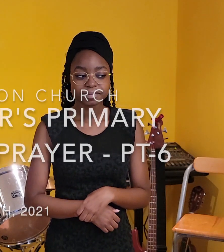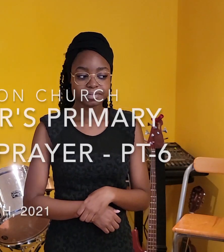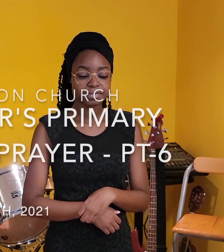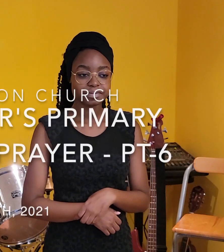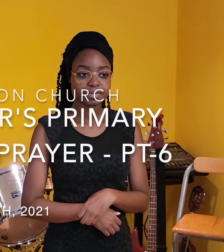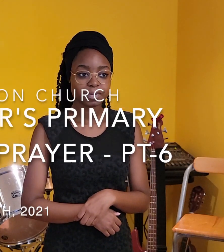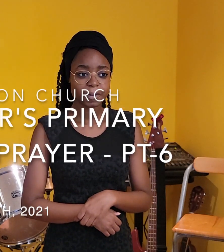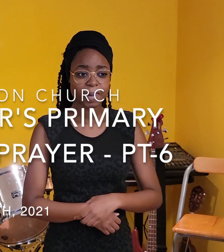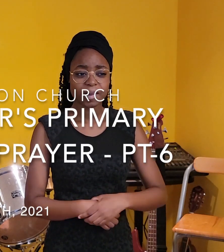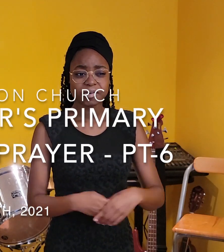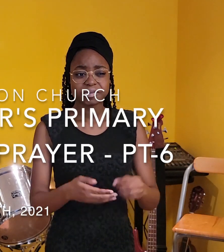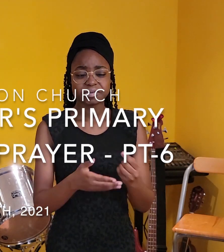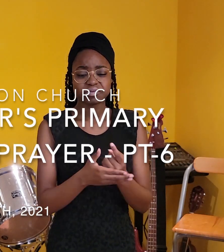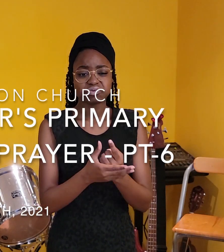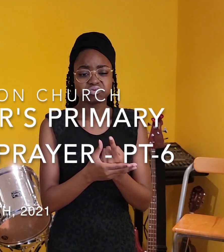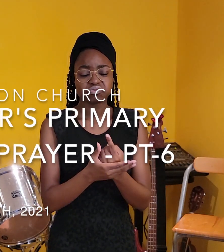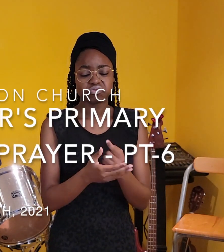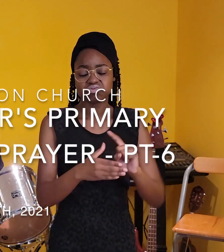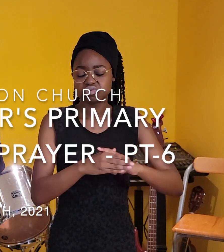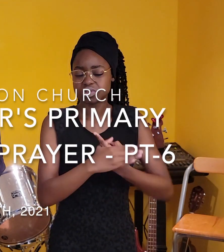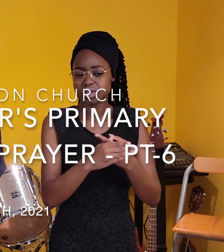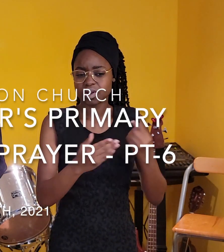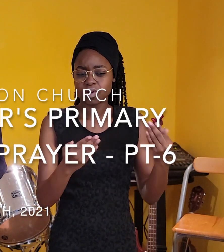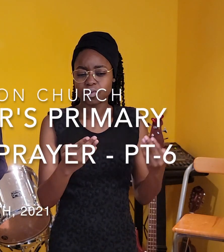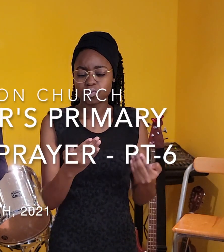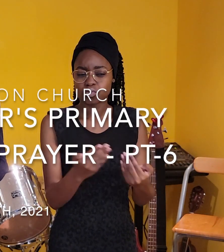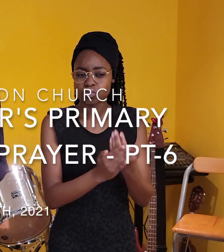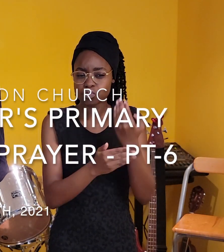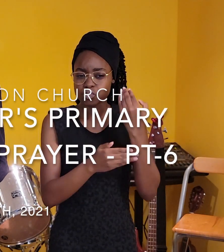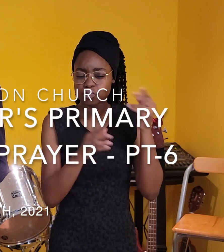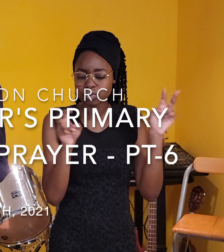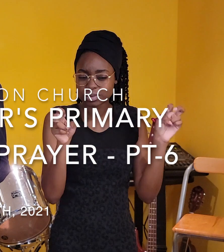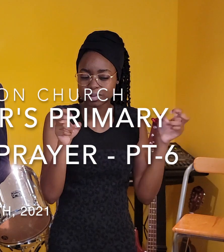As you know, we started a new series on prayer.